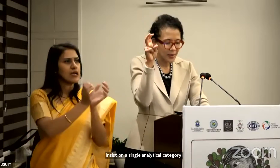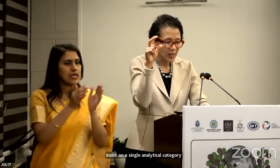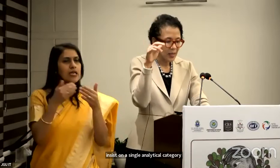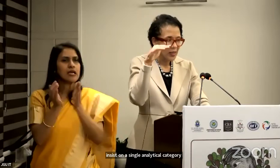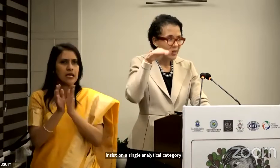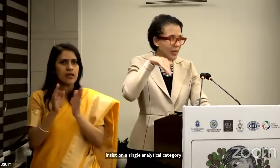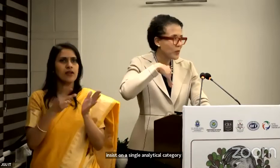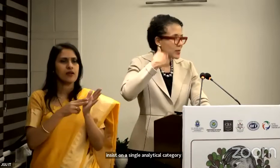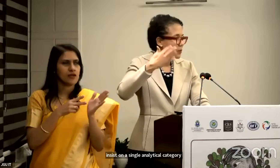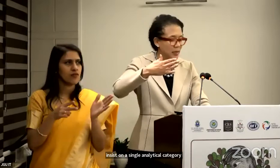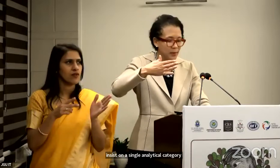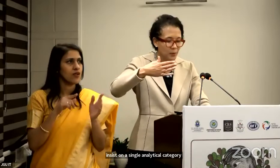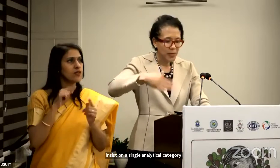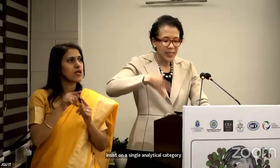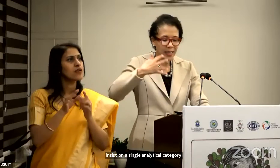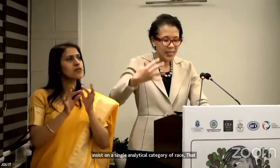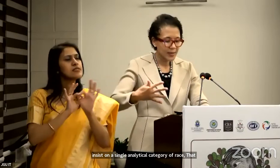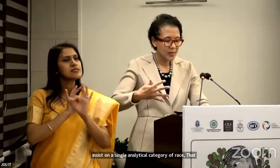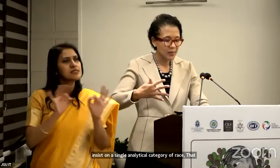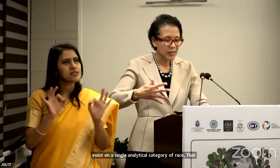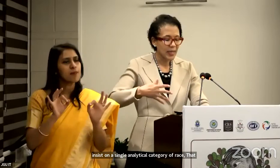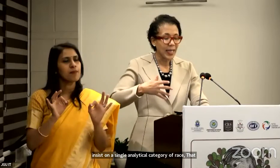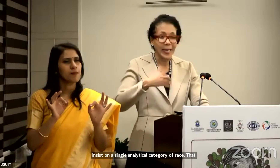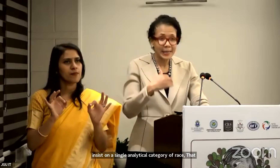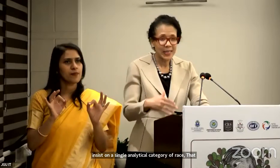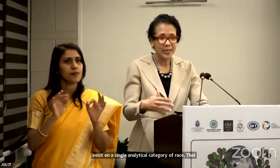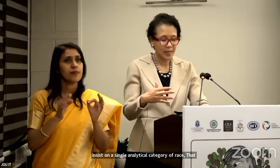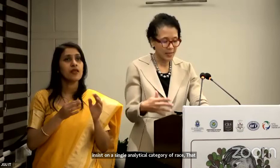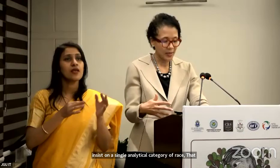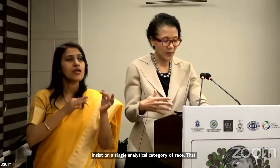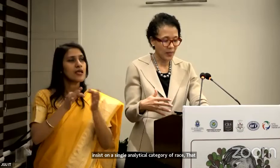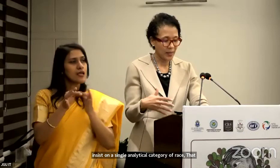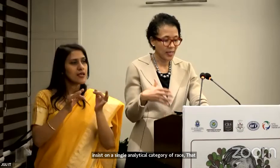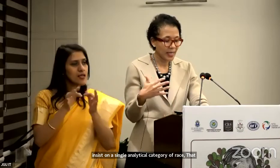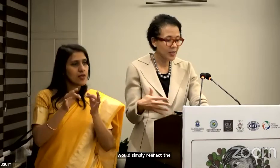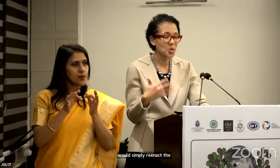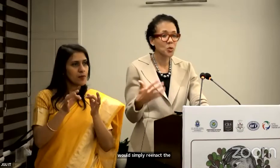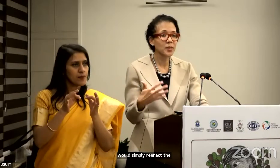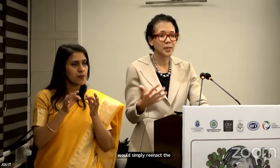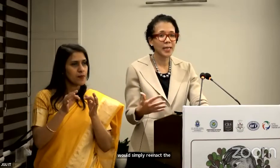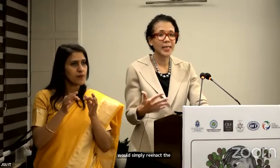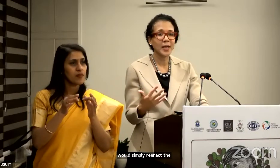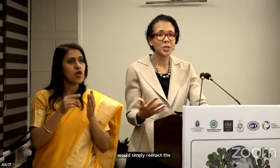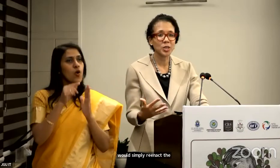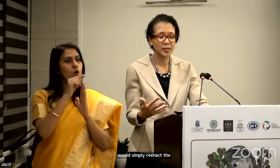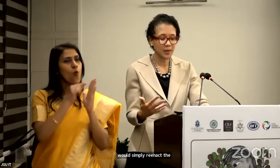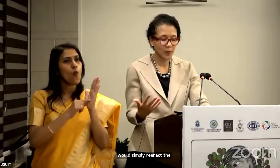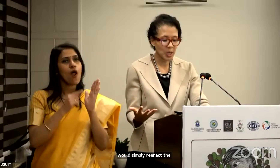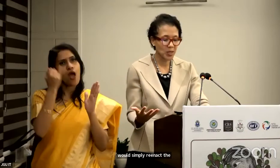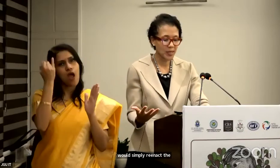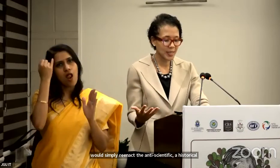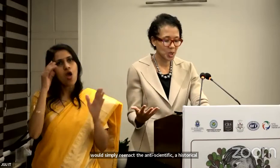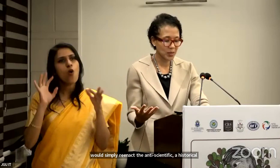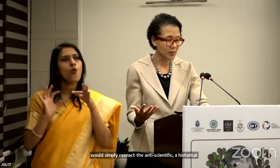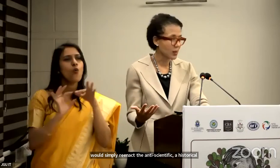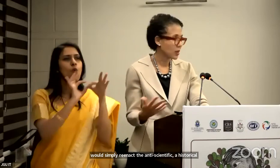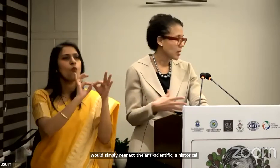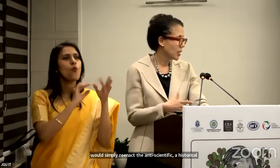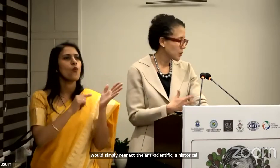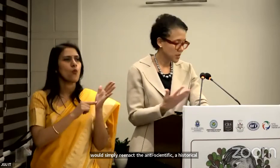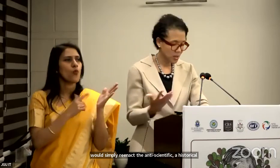race, that would simply reenact the anti-scientific, ahistorical ideology of